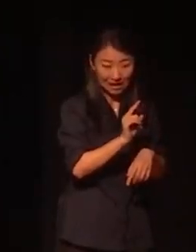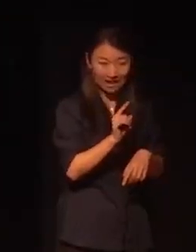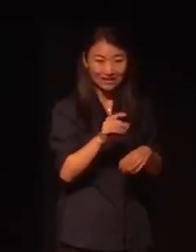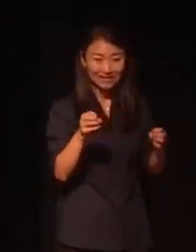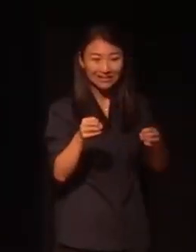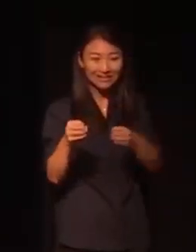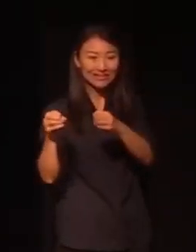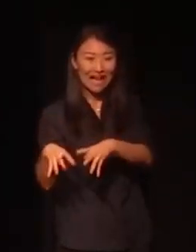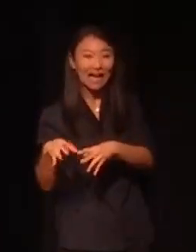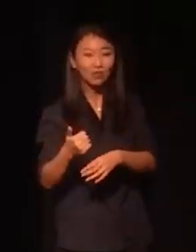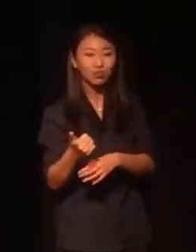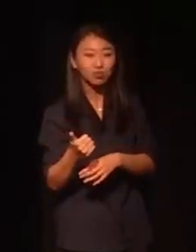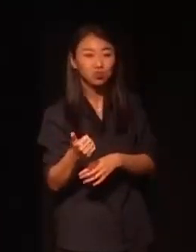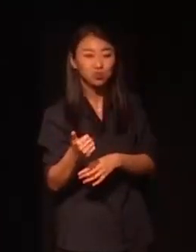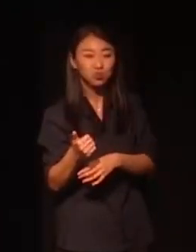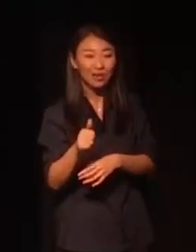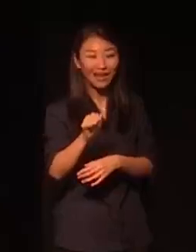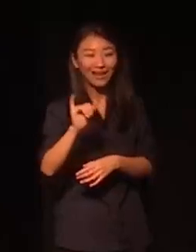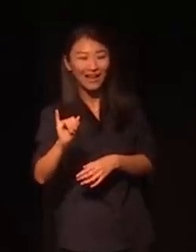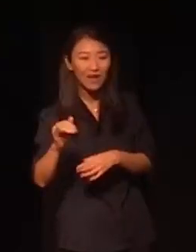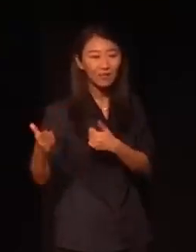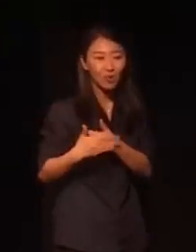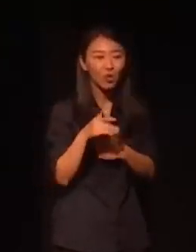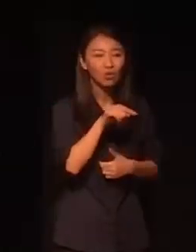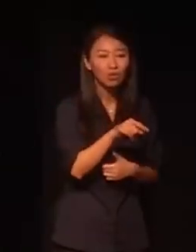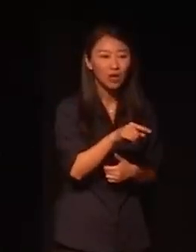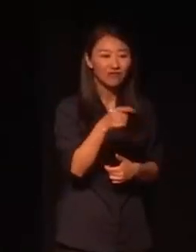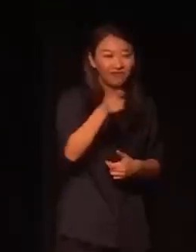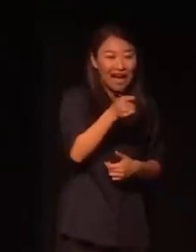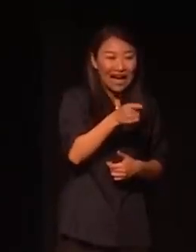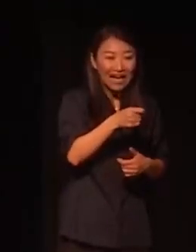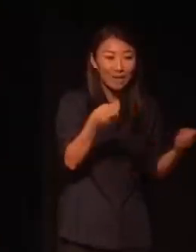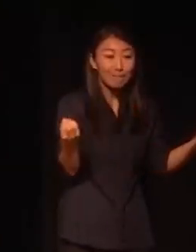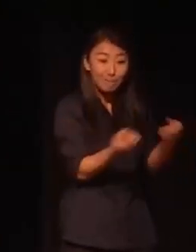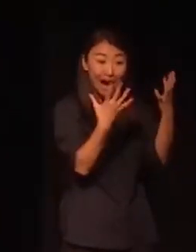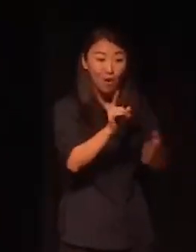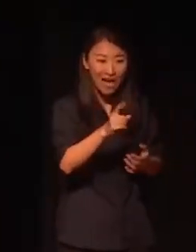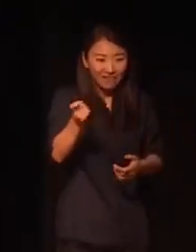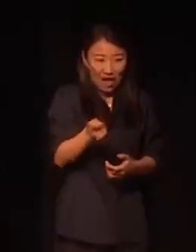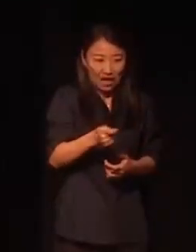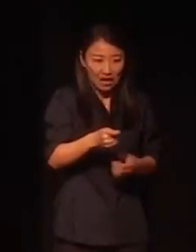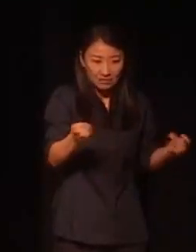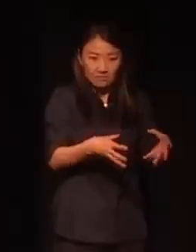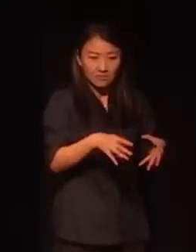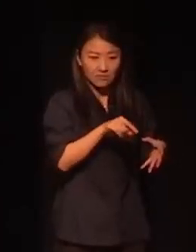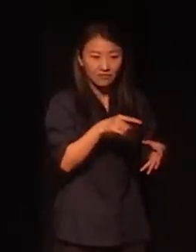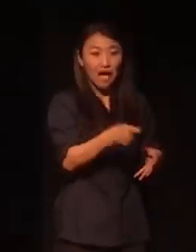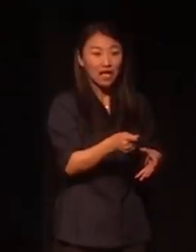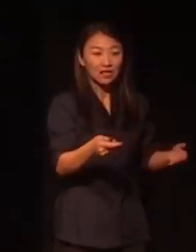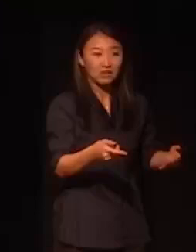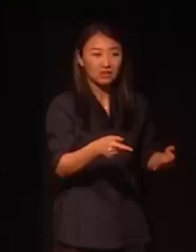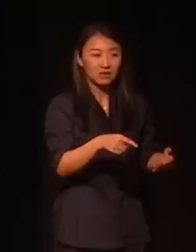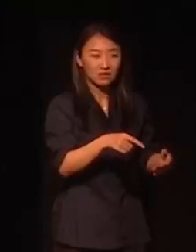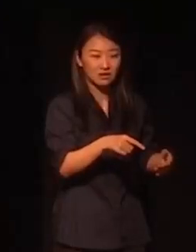to be translated into flying. The bao meaning quick fly, okay? Say, bao cao xian pian, we could